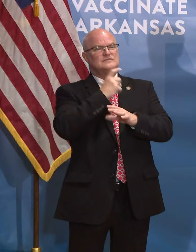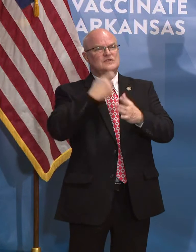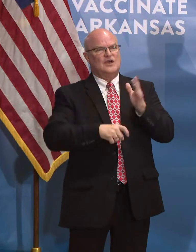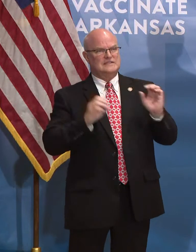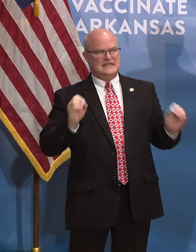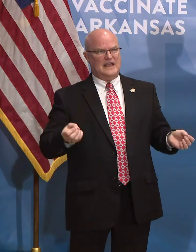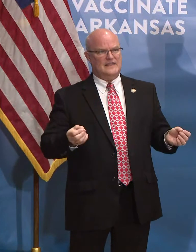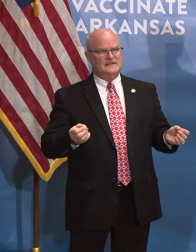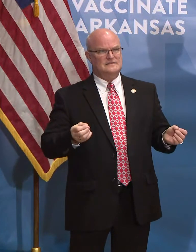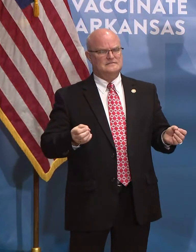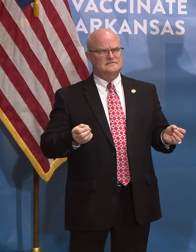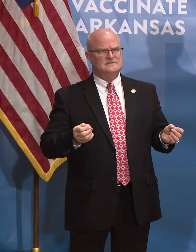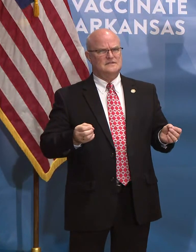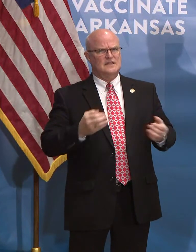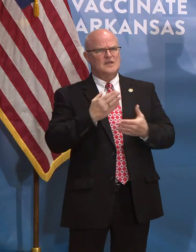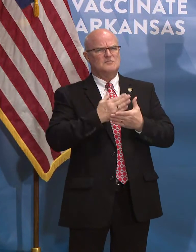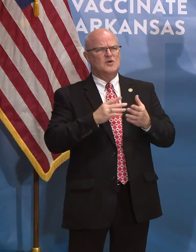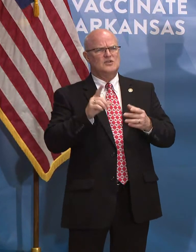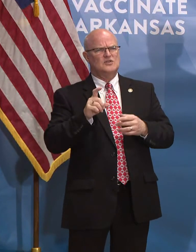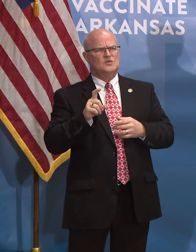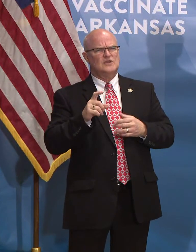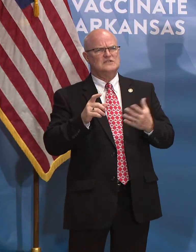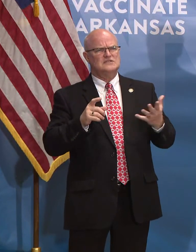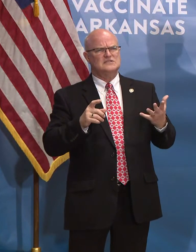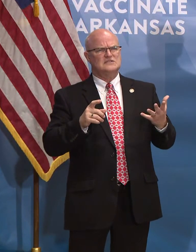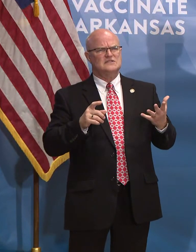charge. Was there another part to your question?